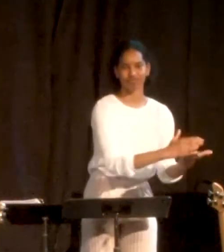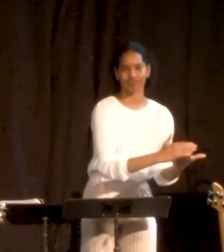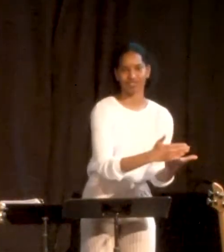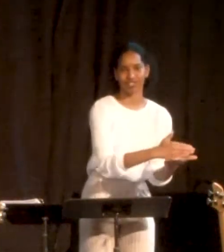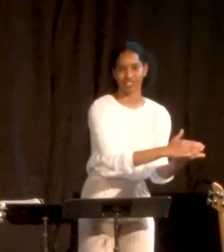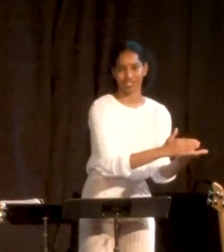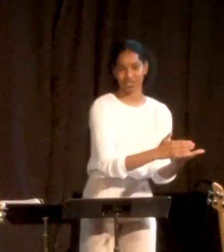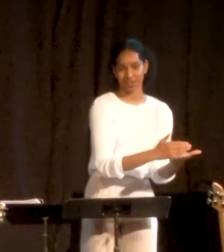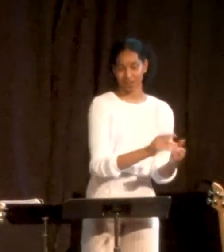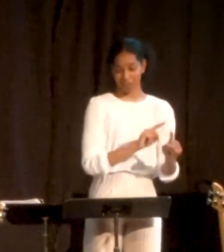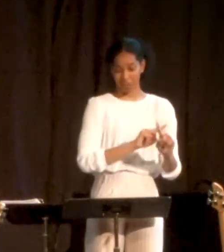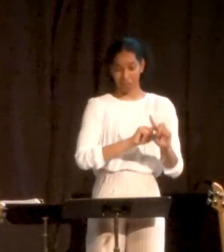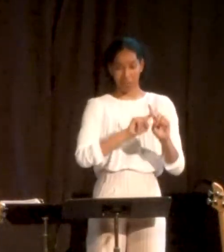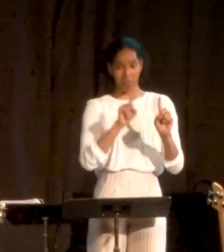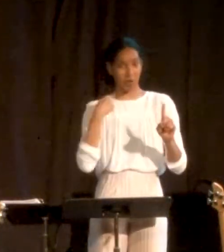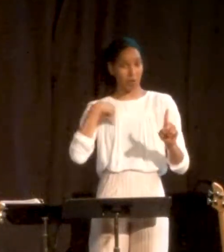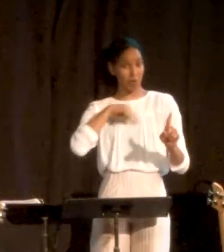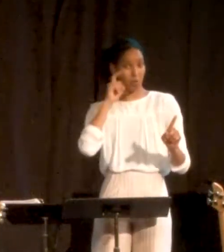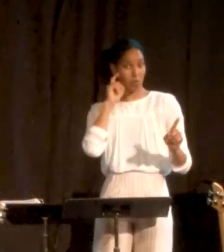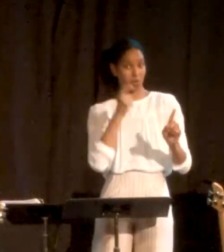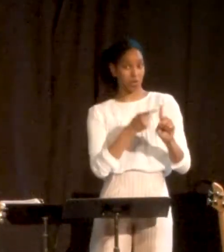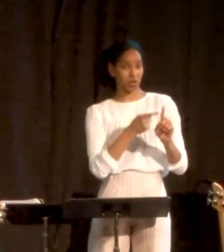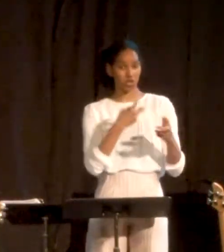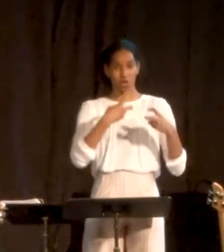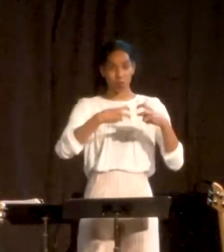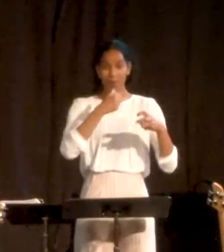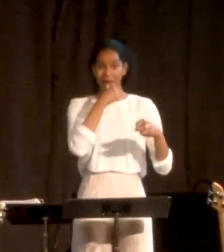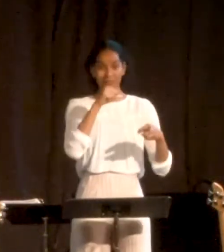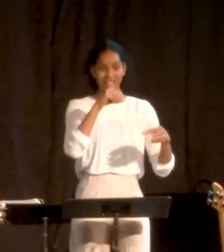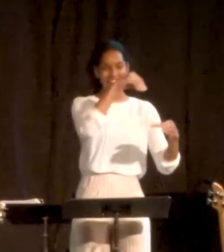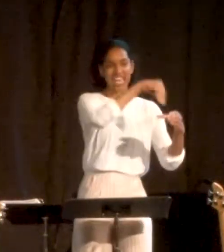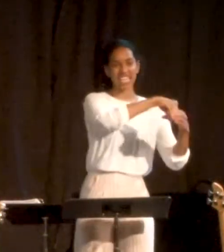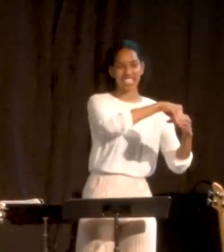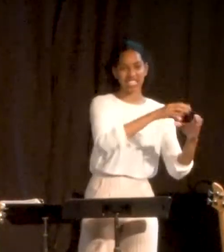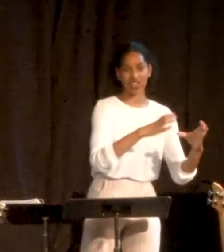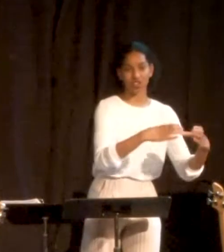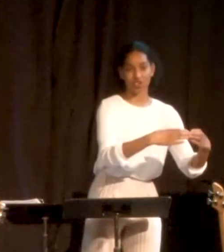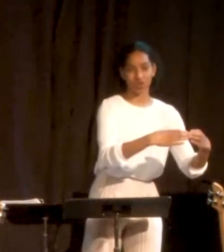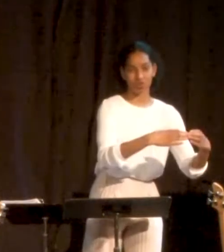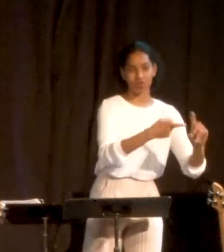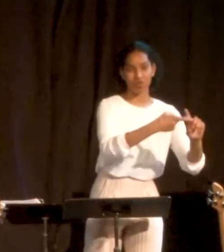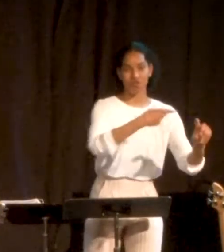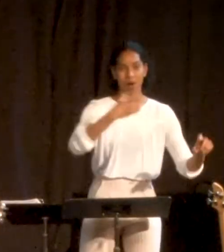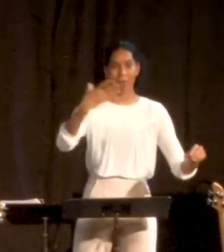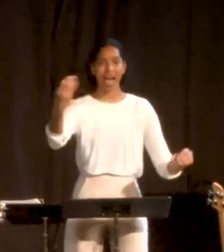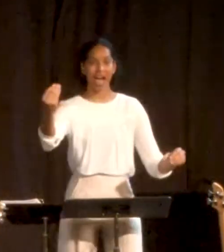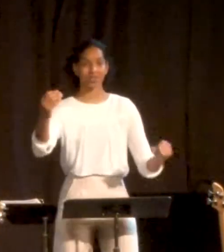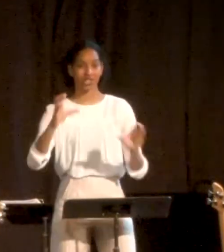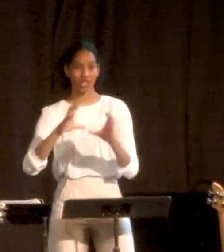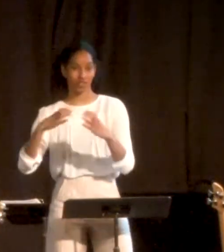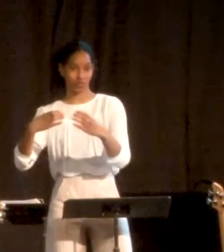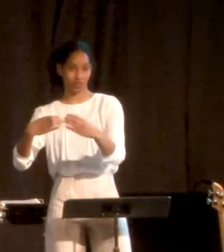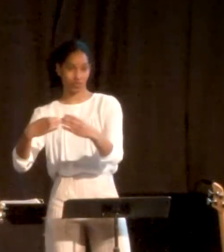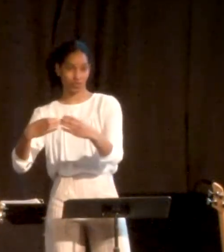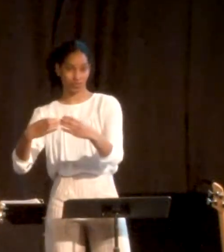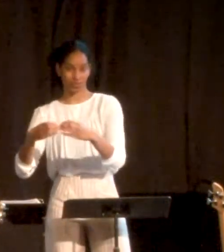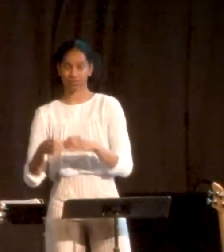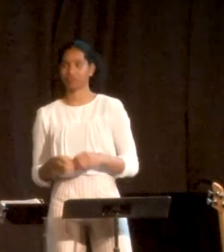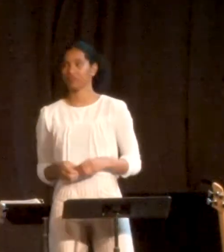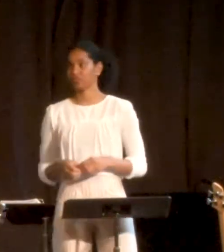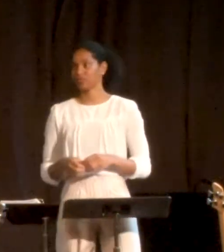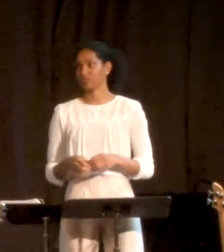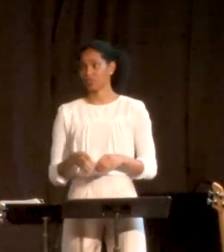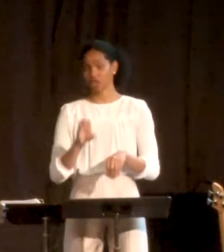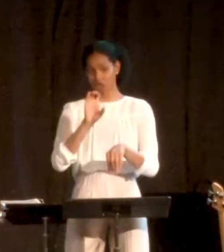by persecution from outside, from the Jewish authorities. The church itself has